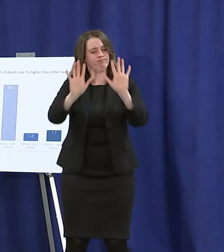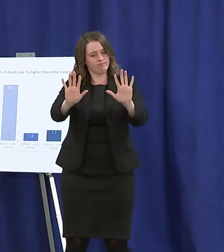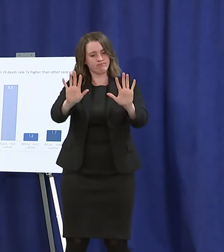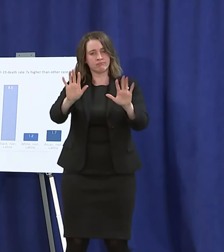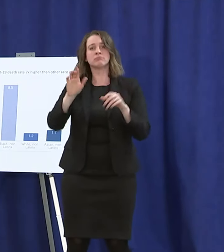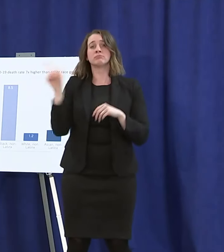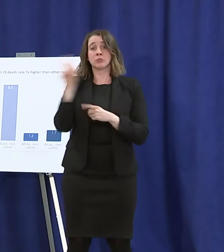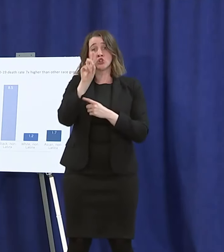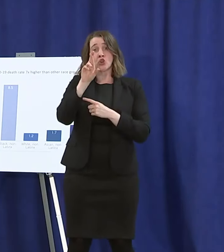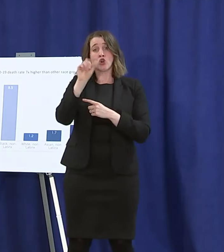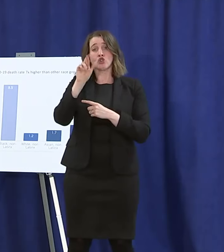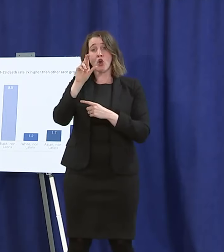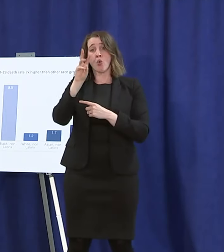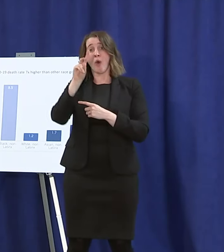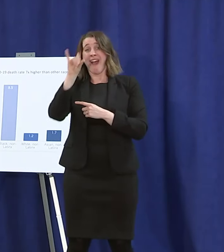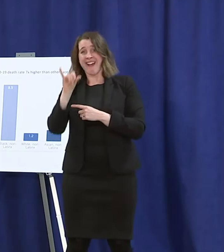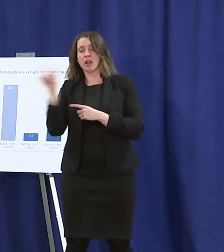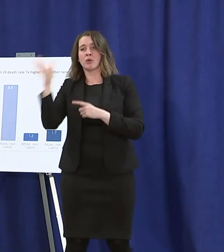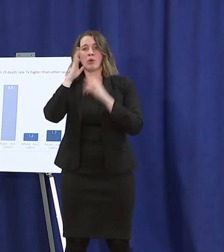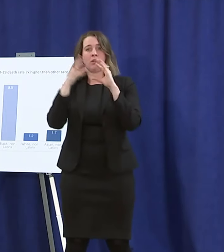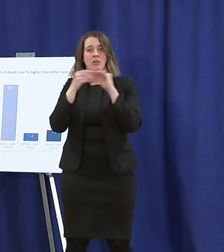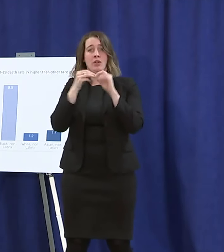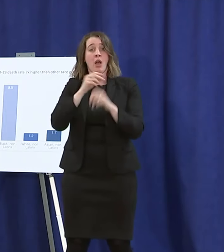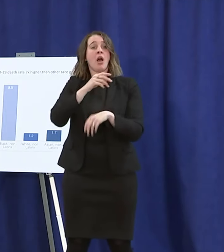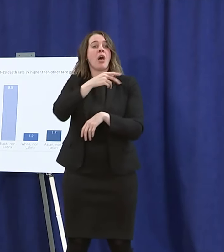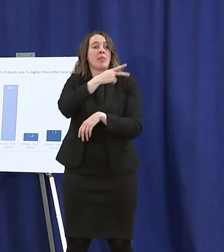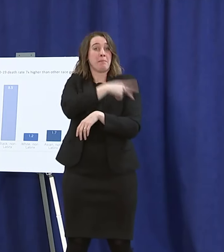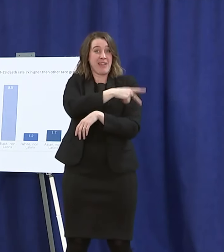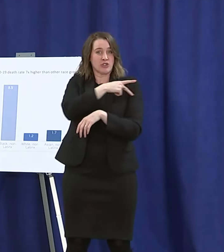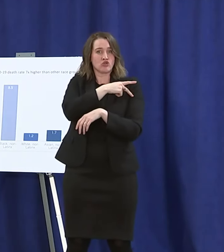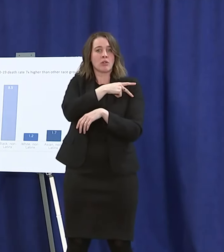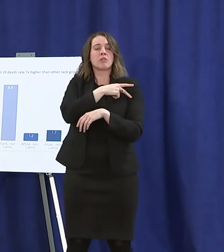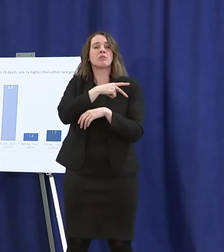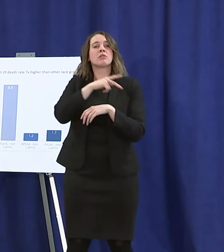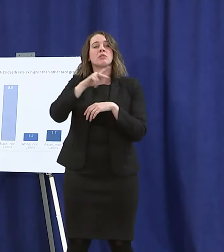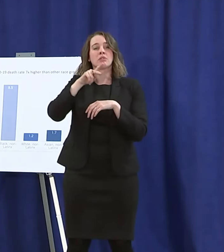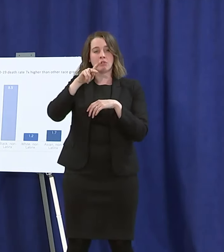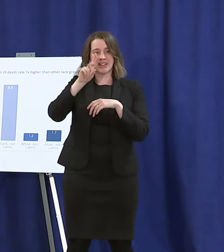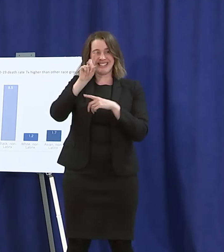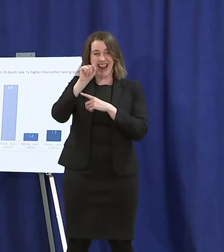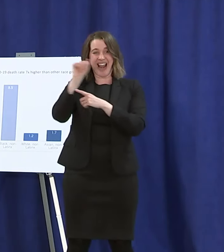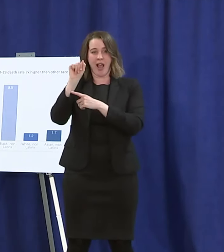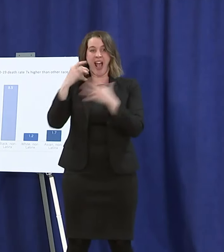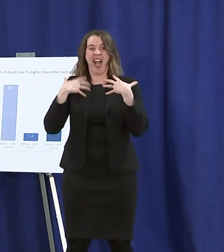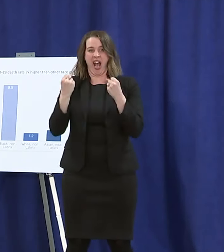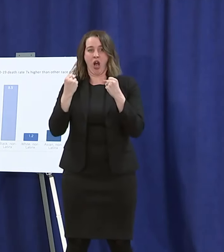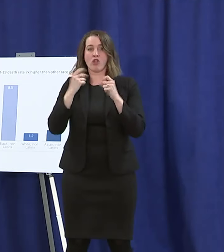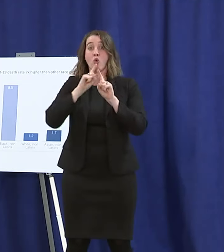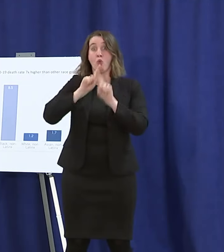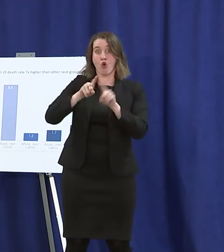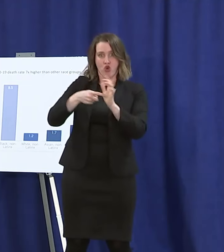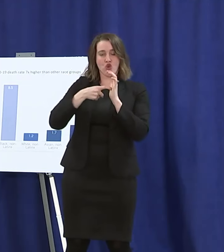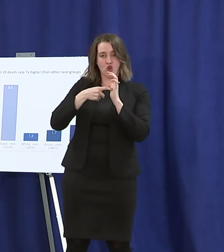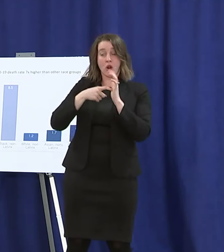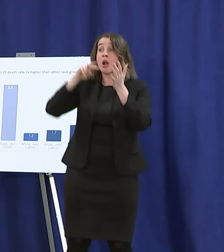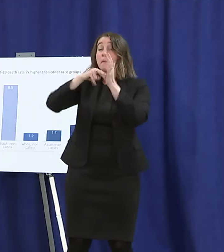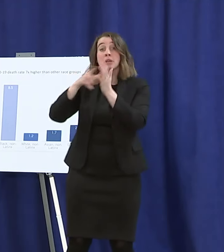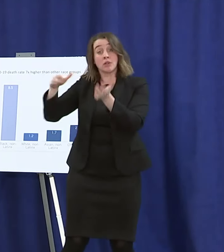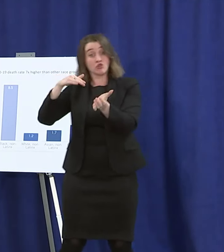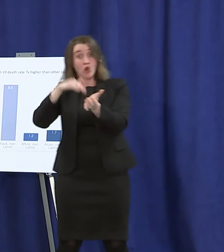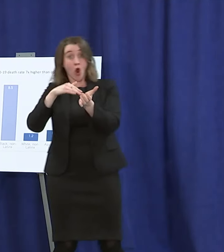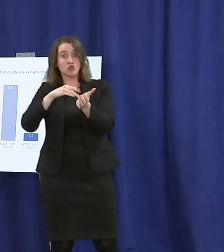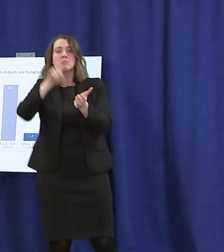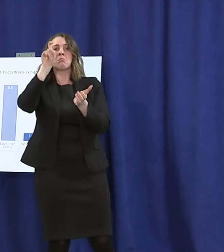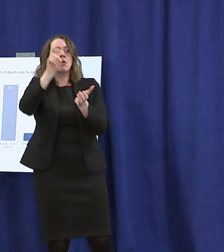the COVID patient data health order. This will require healthcare providers to collect and